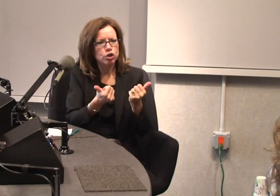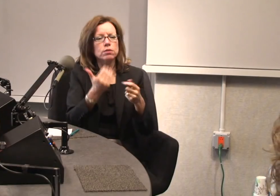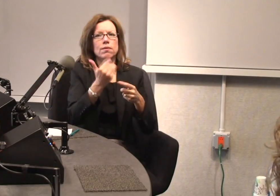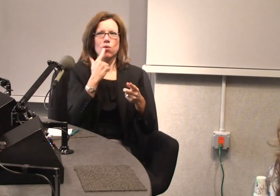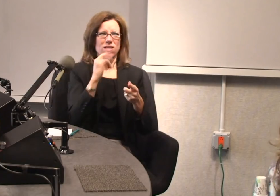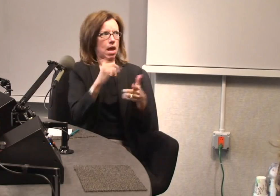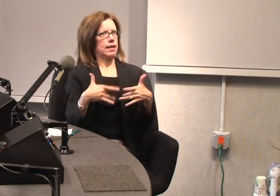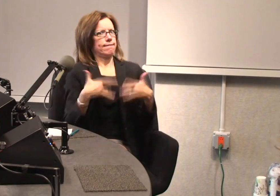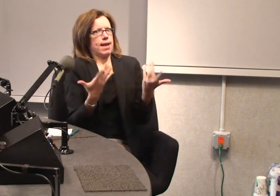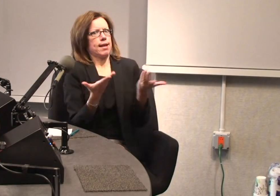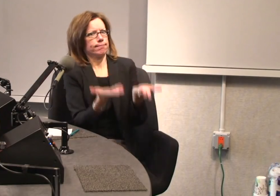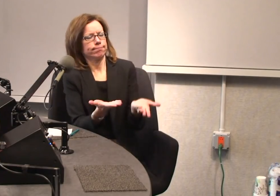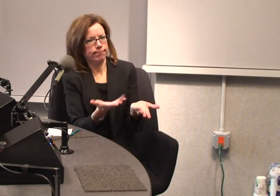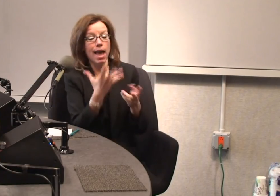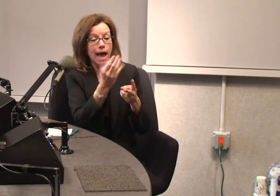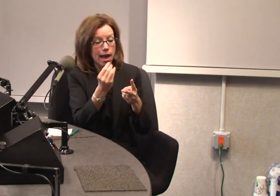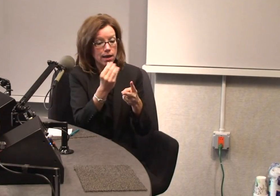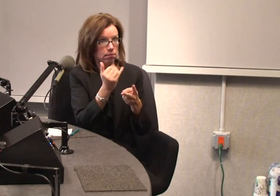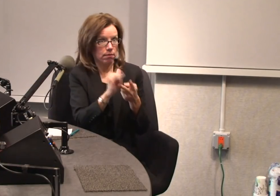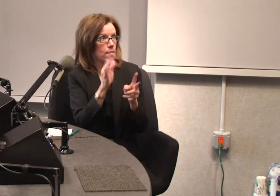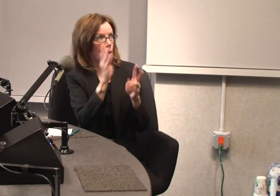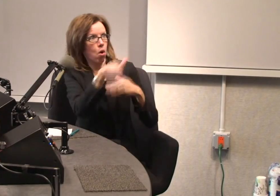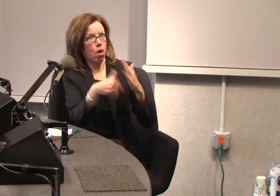like the memorial service that was being watched around the world?